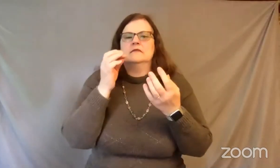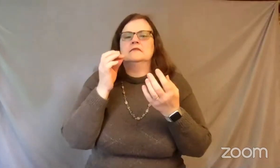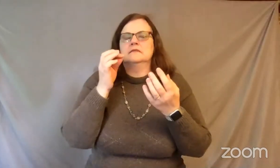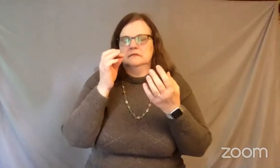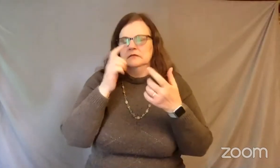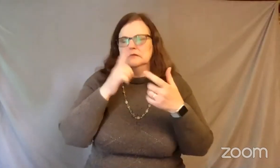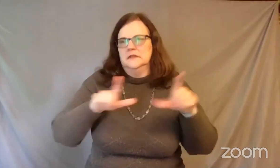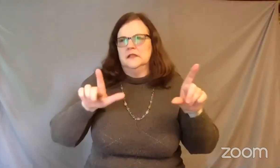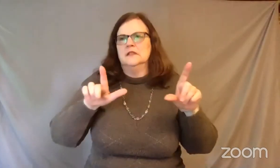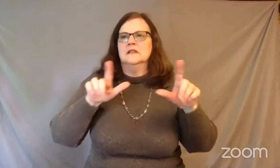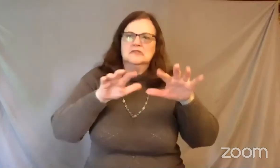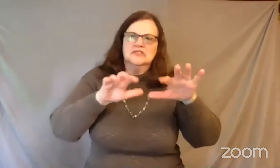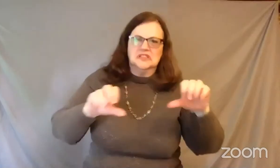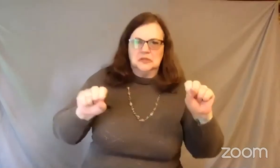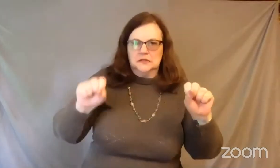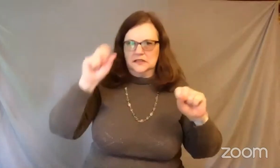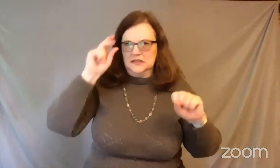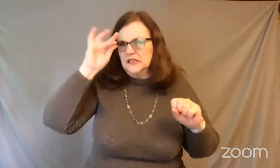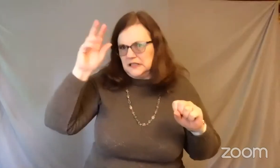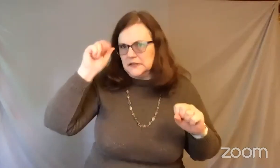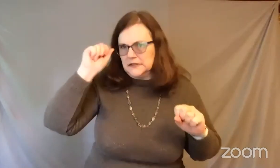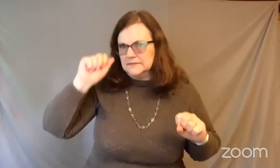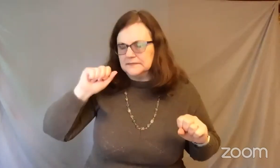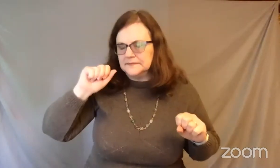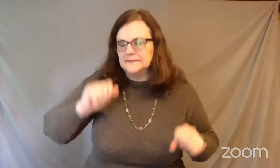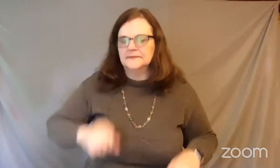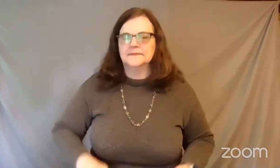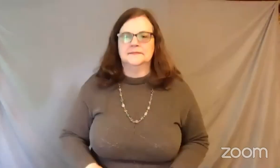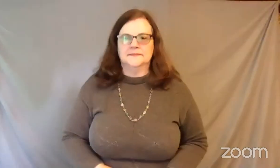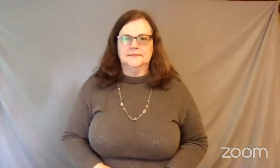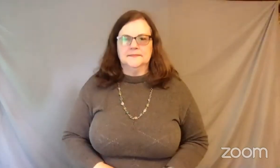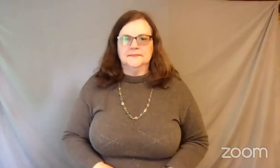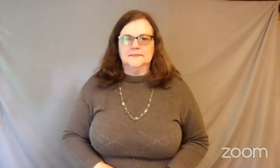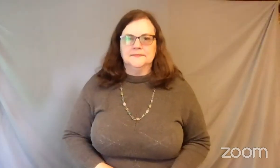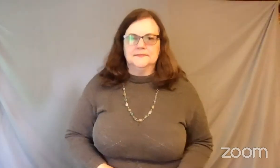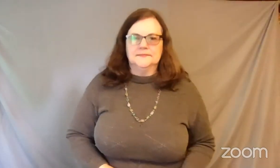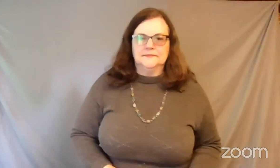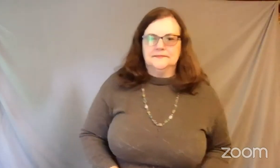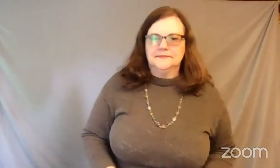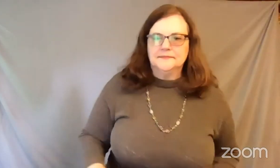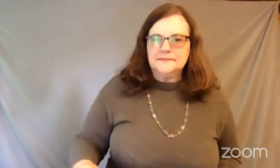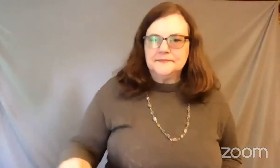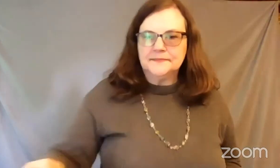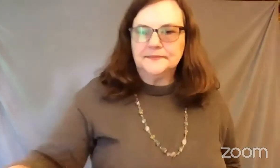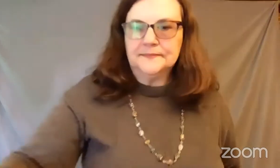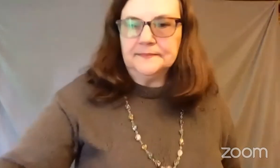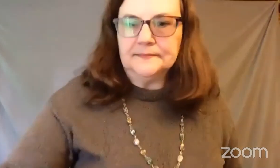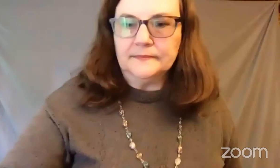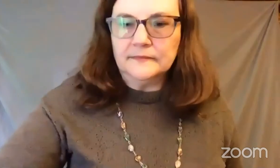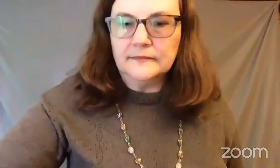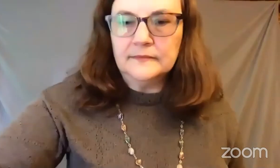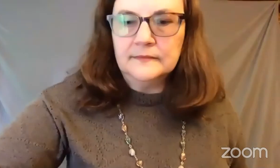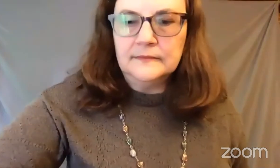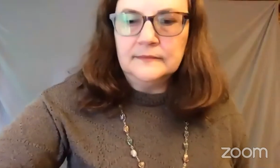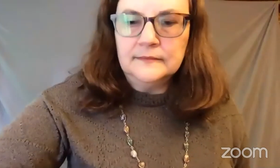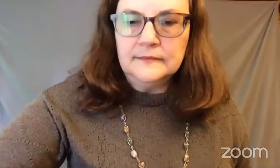of parallels or pattern recognition with spoken language, because linguistic theory is a foundation between the both of